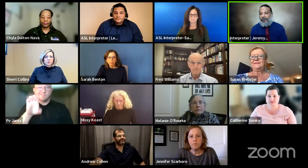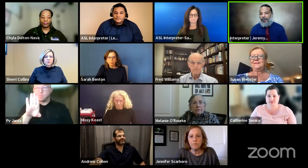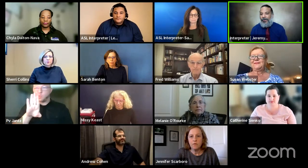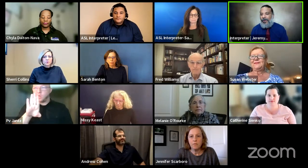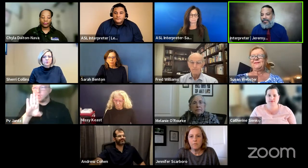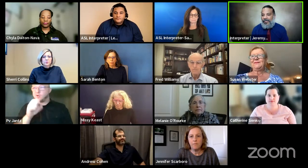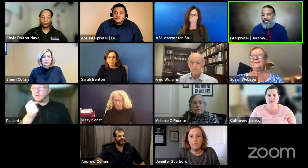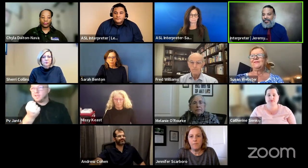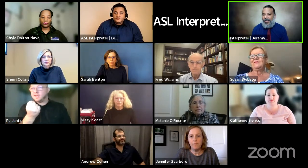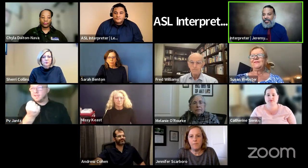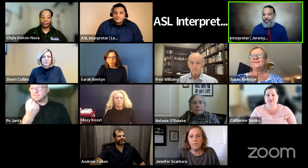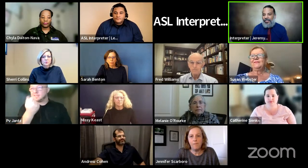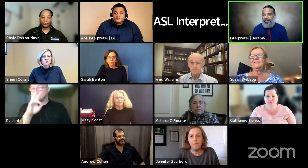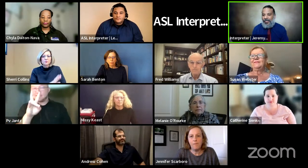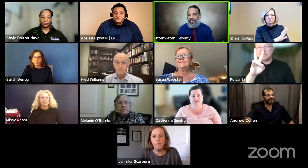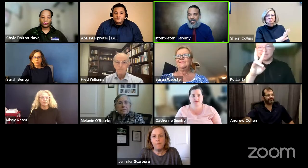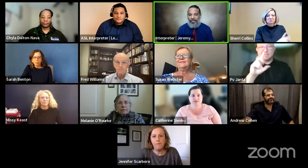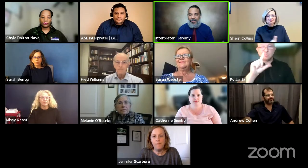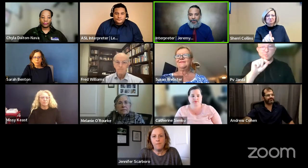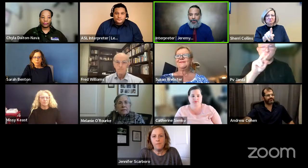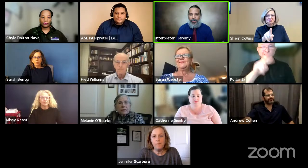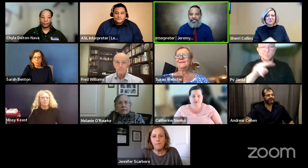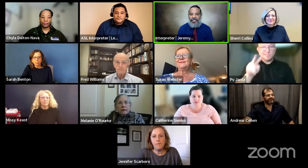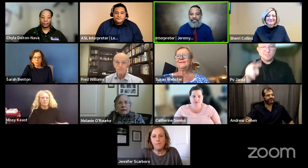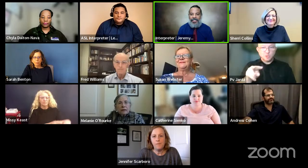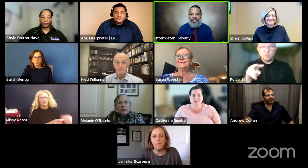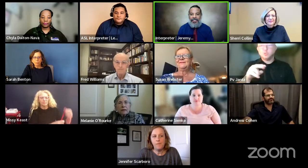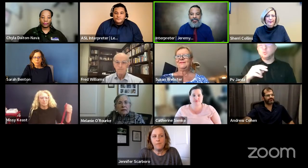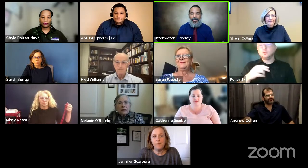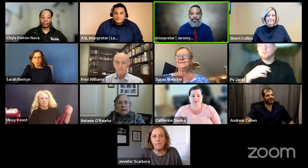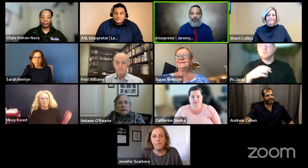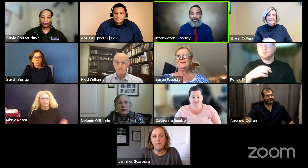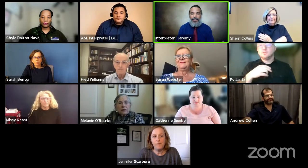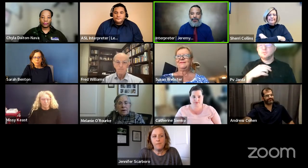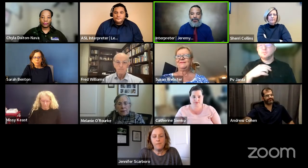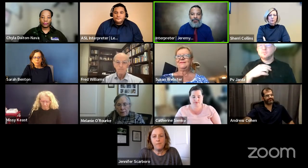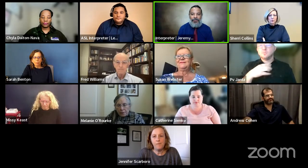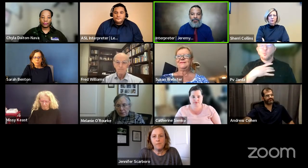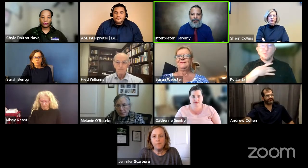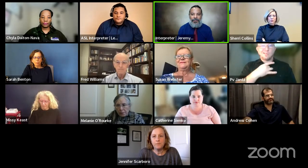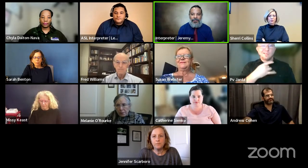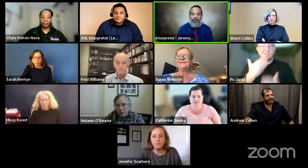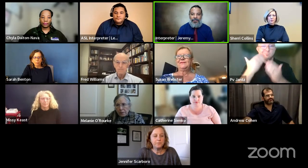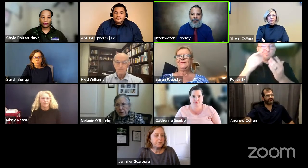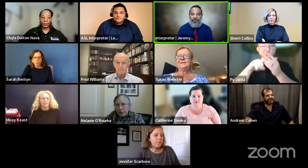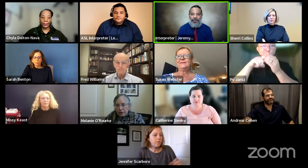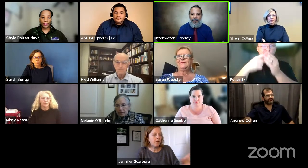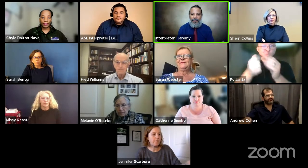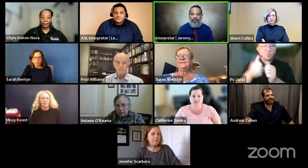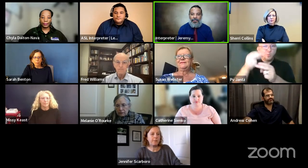Good evening, everybody for ACDHH. This is February 17th, 2022.